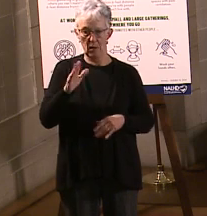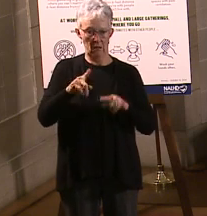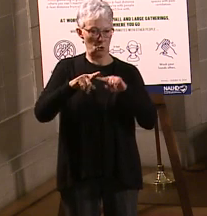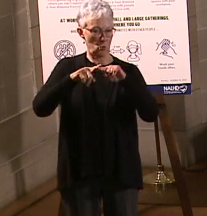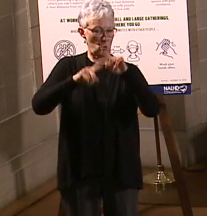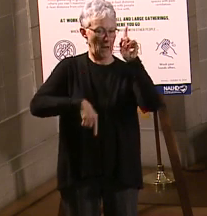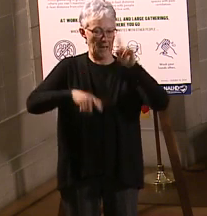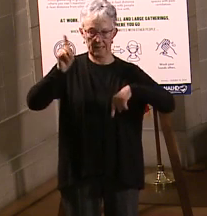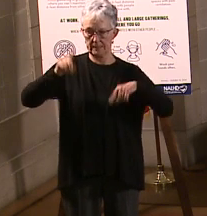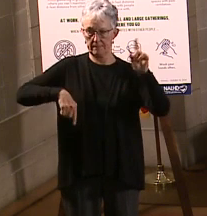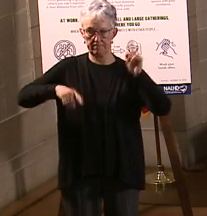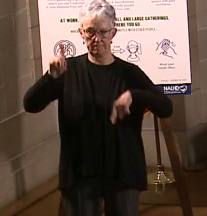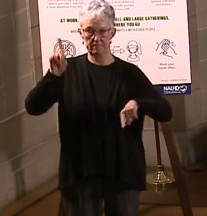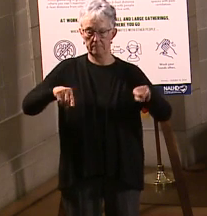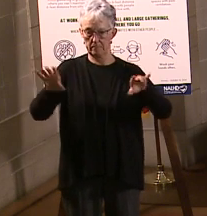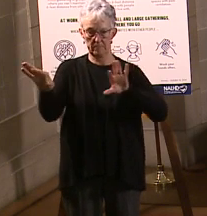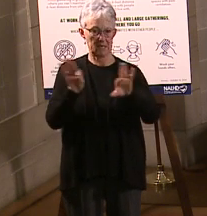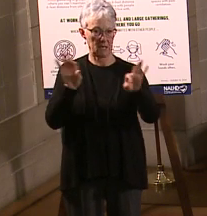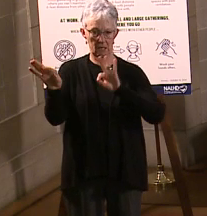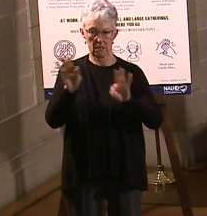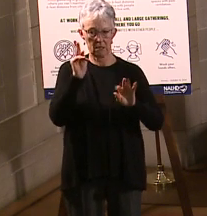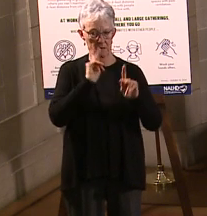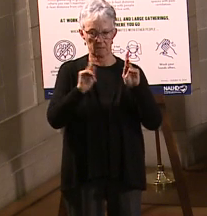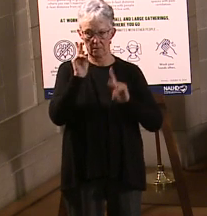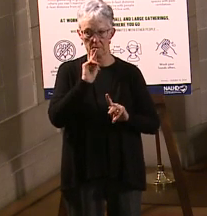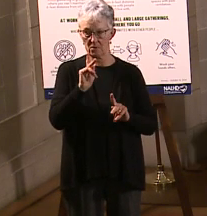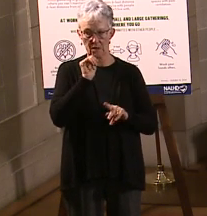But it will be random. We are not going to have first come, first serve.